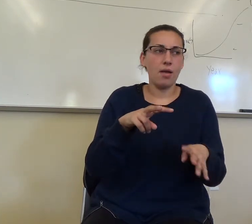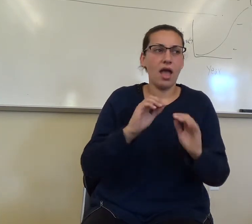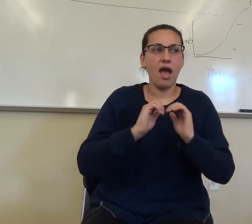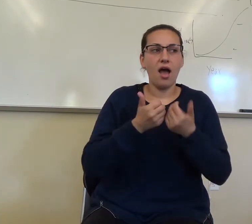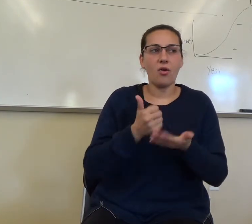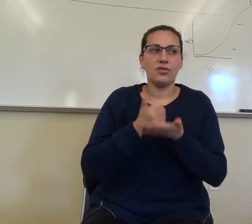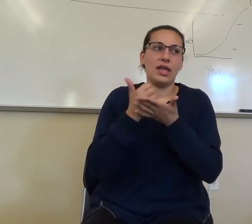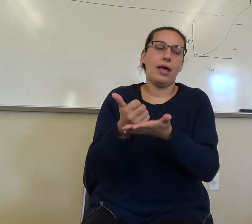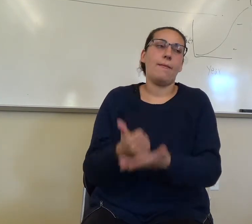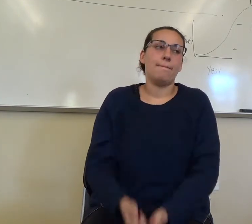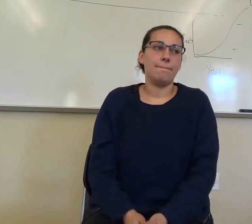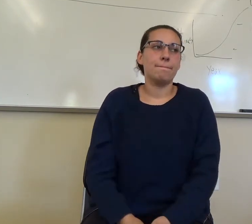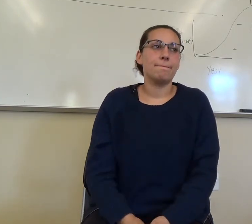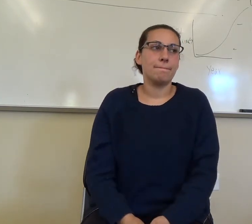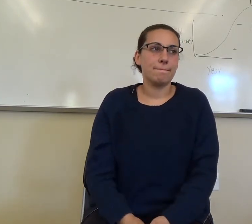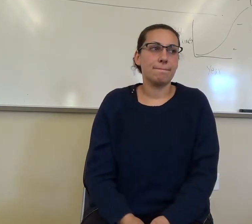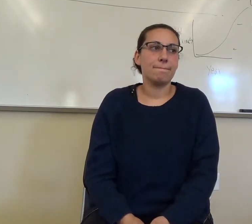Yeah, that's what you gotta